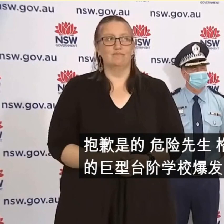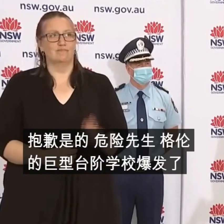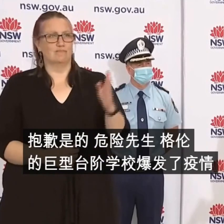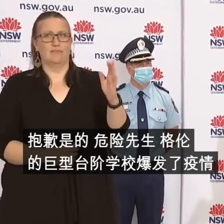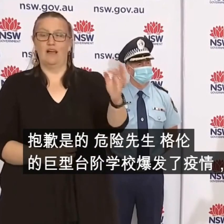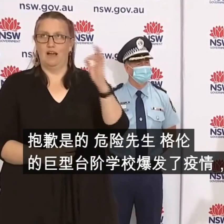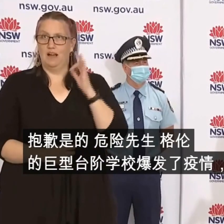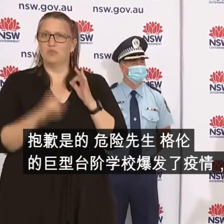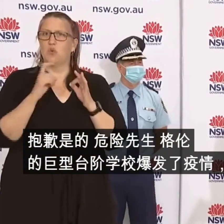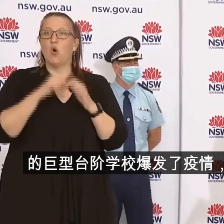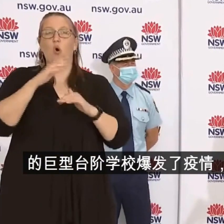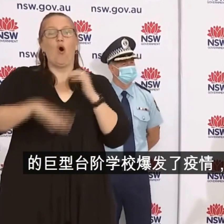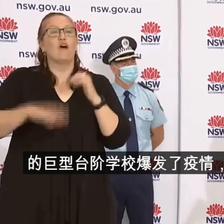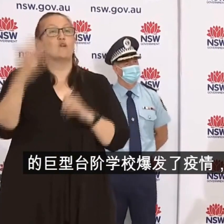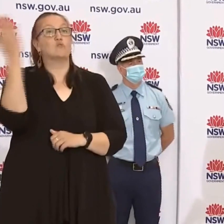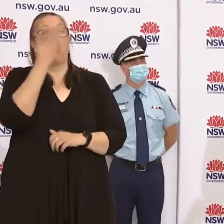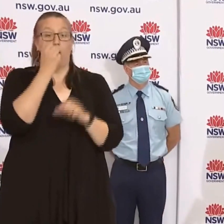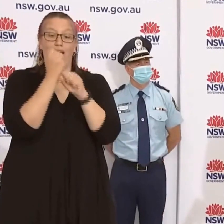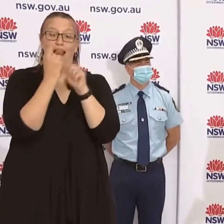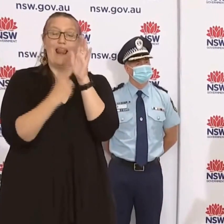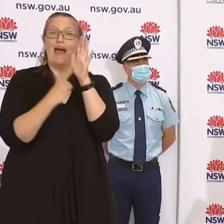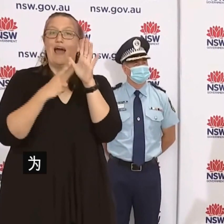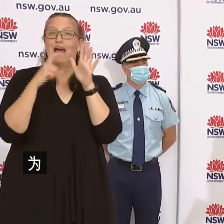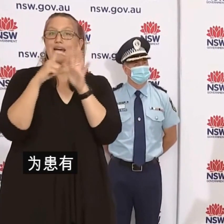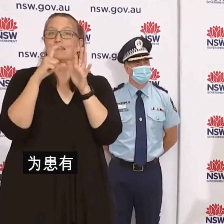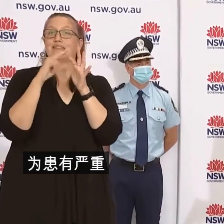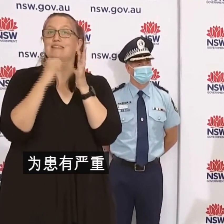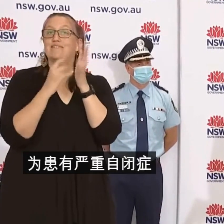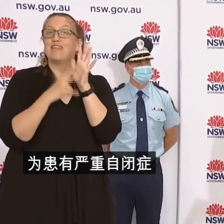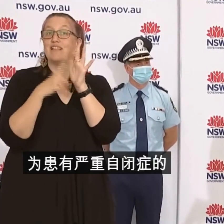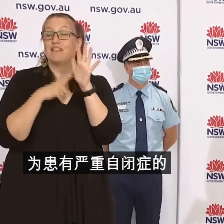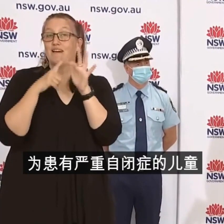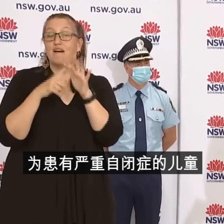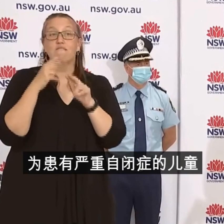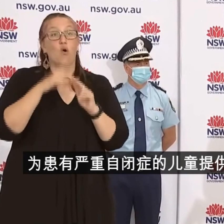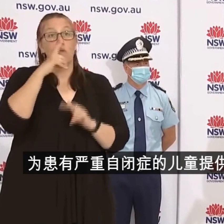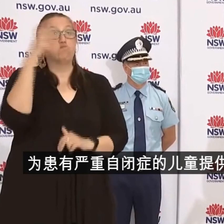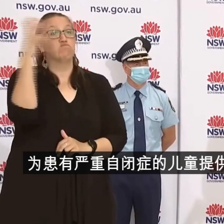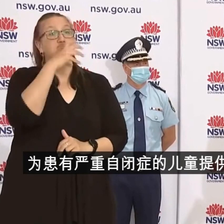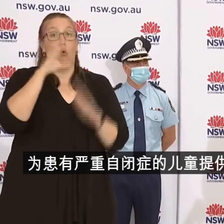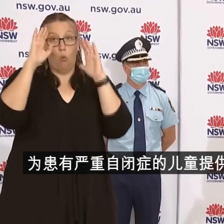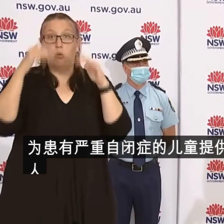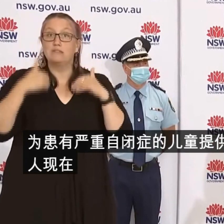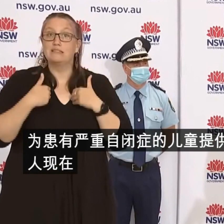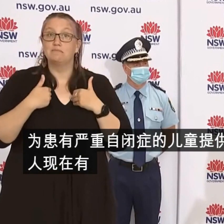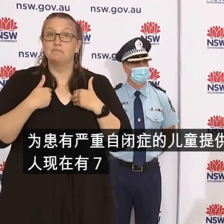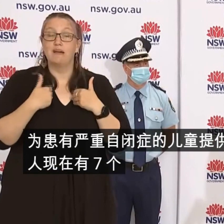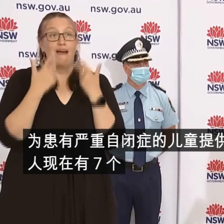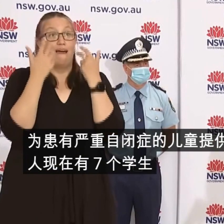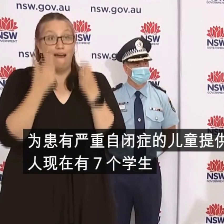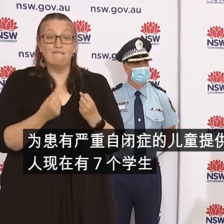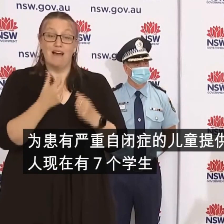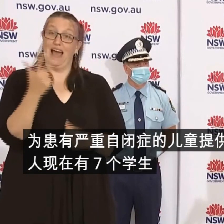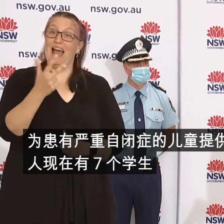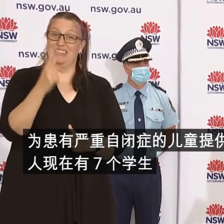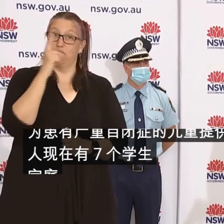Giant Steps school in Gladesville, yeah. which caters to children with severe autism. Yes. 18 people there now,